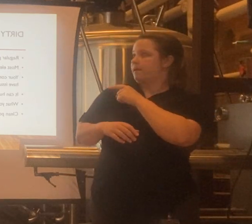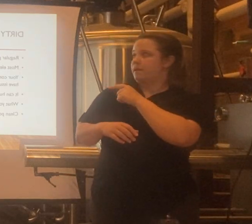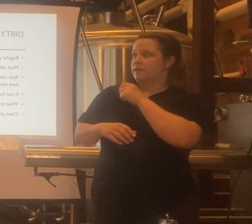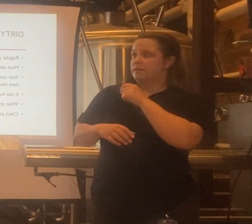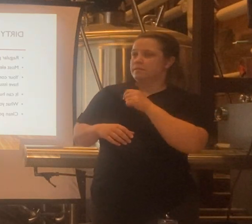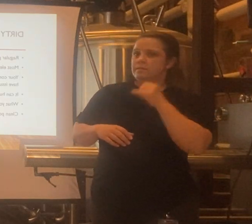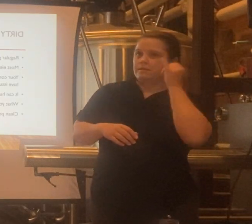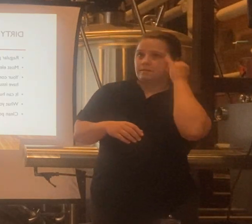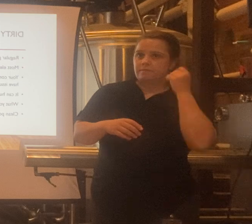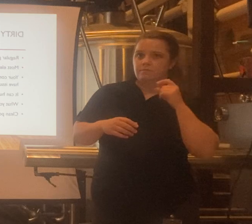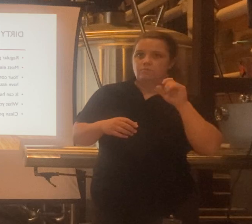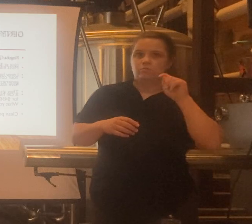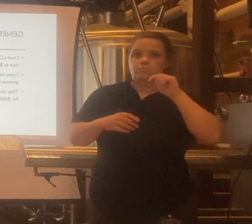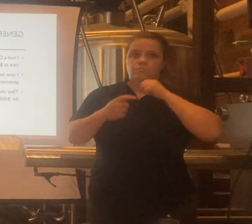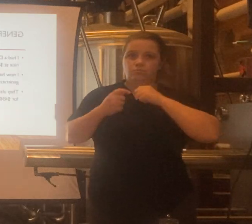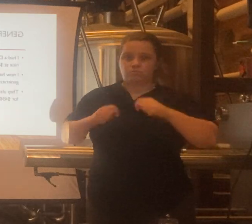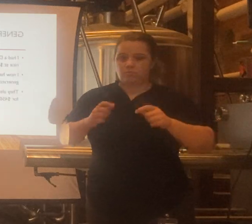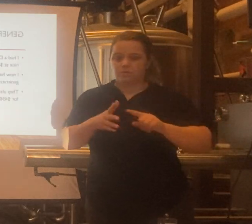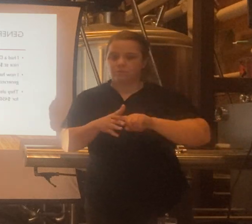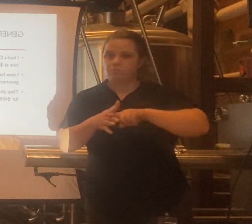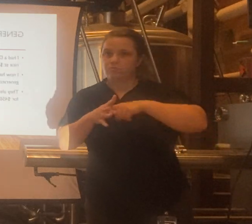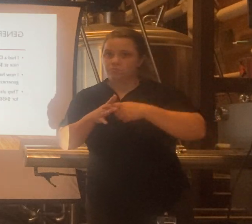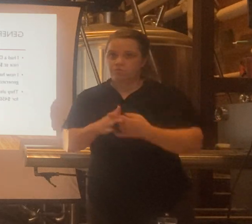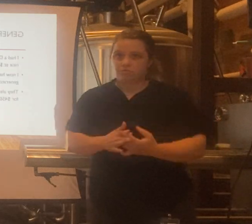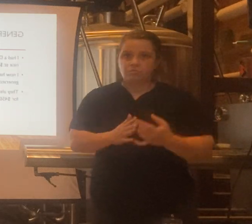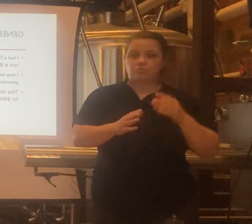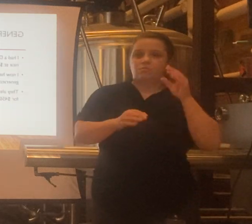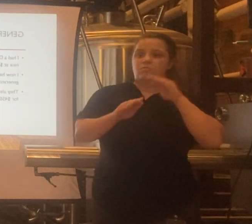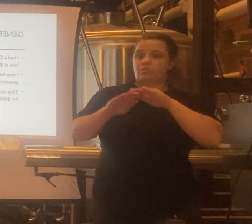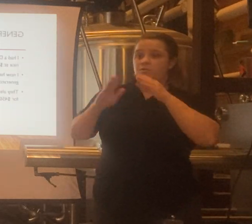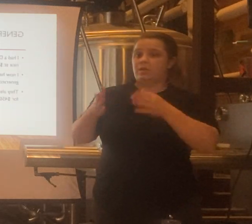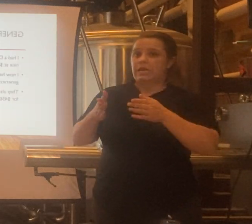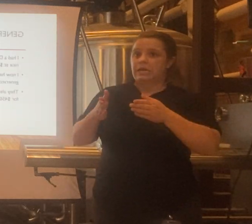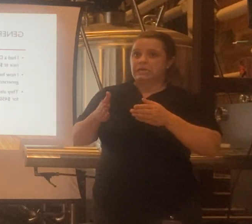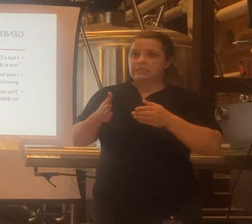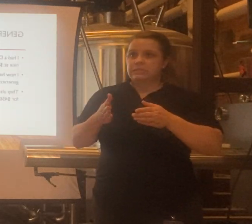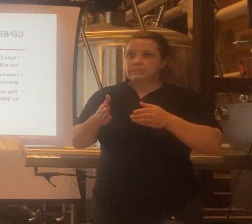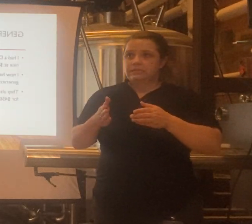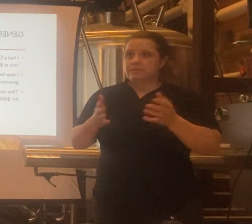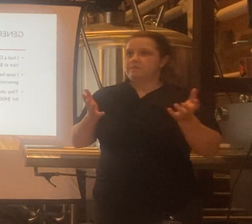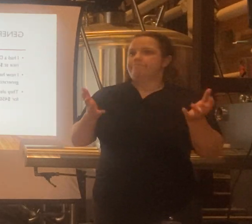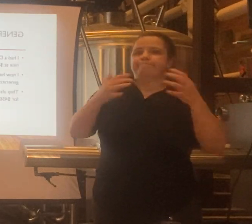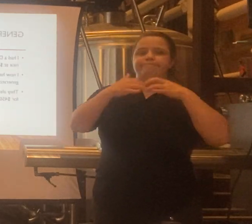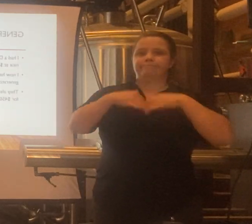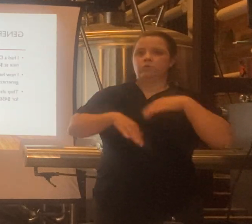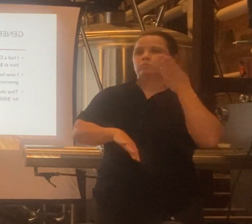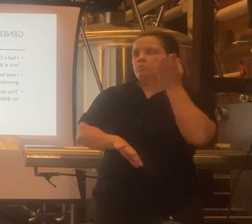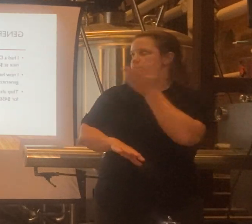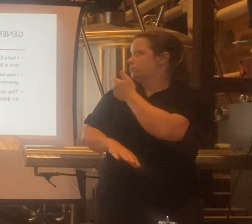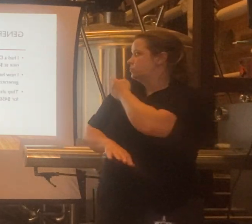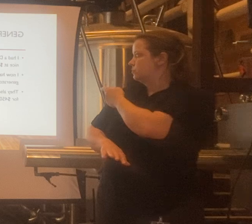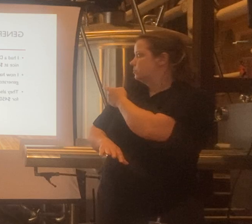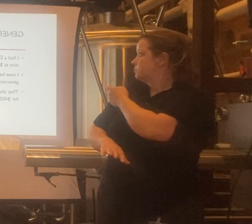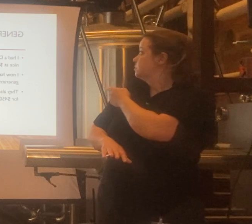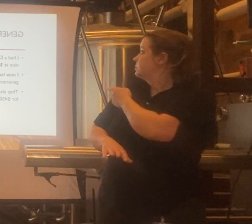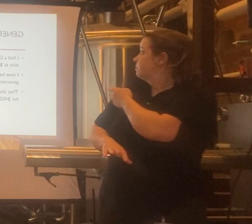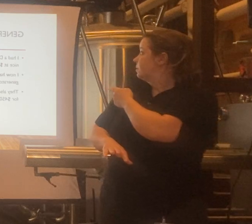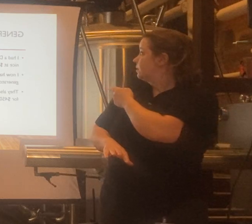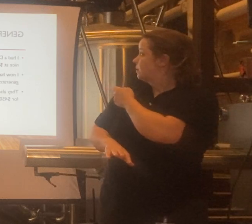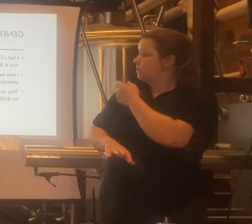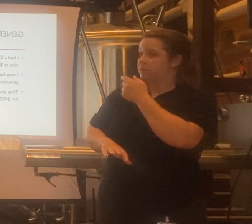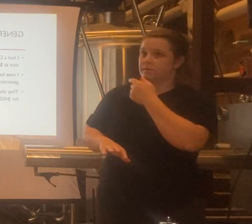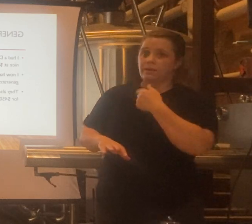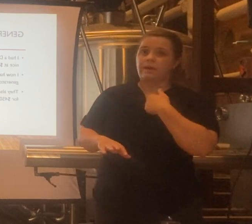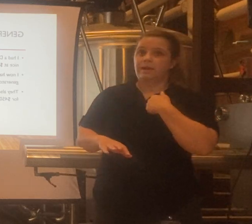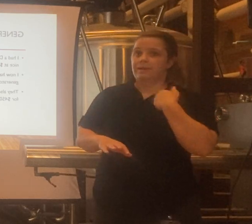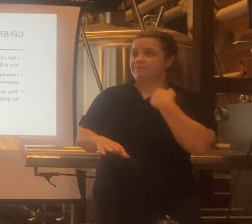nowadays, even in our stoves or ovens and everything else. And so here's the generators. This is the 12,000 that I used to have. It's called an open frame for obviously the frame's open.